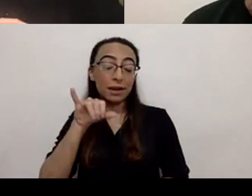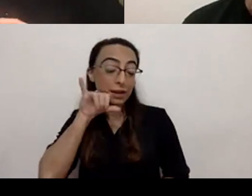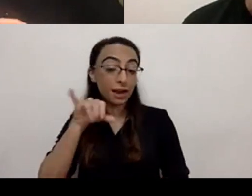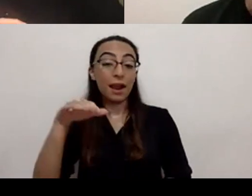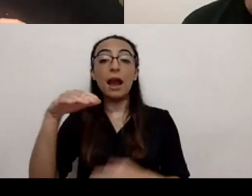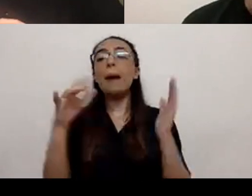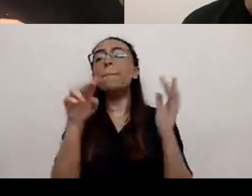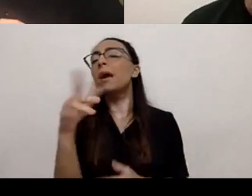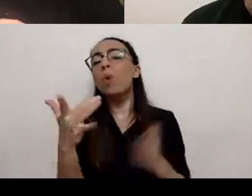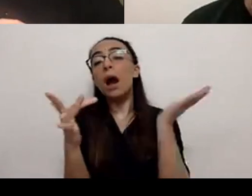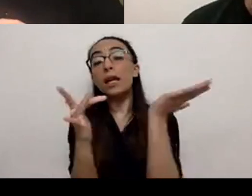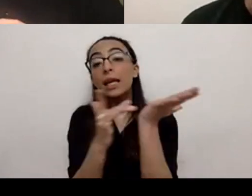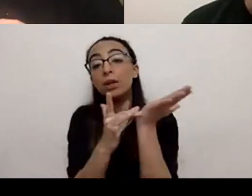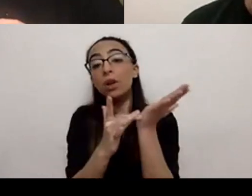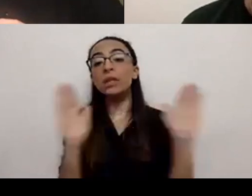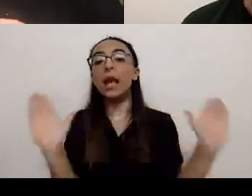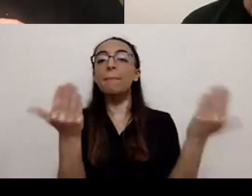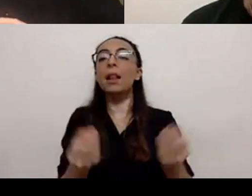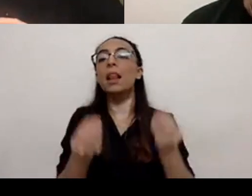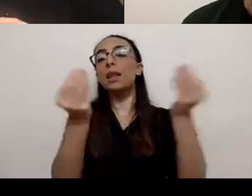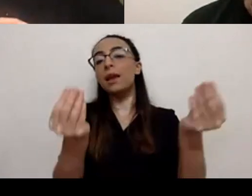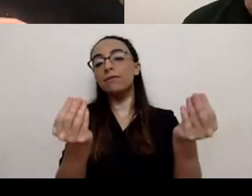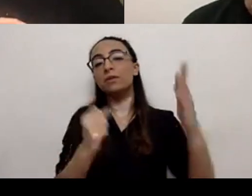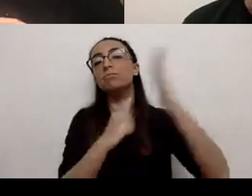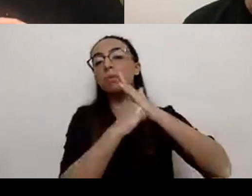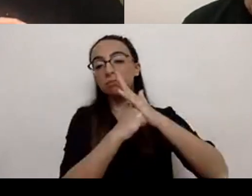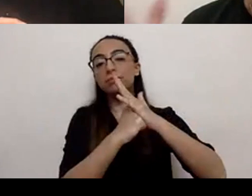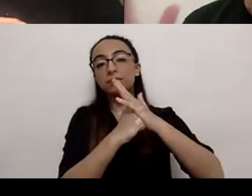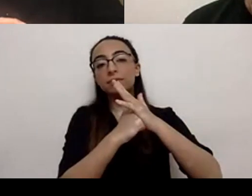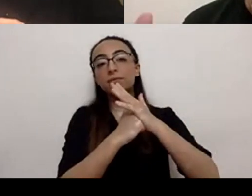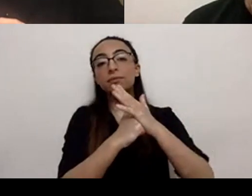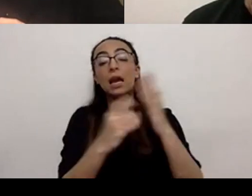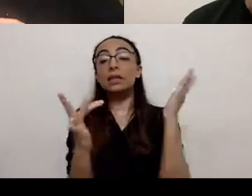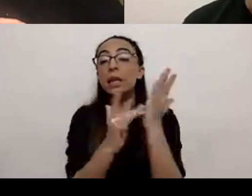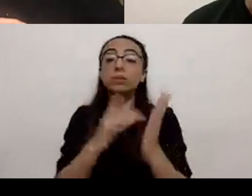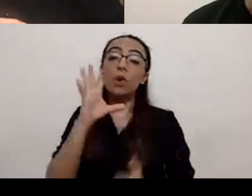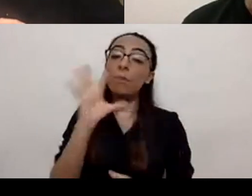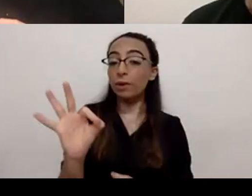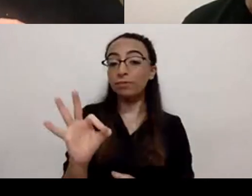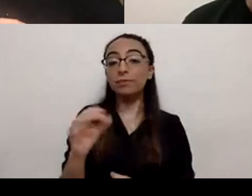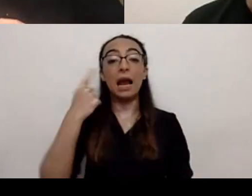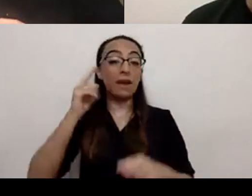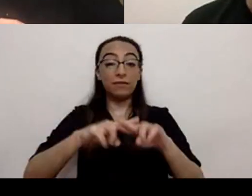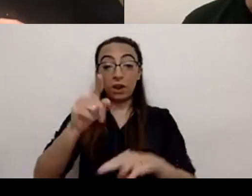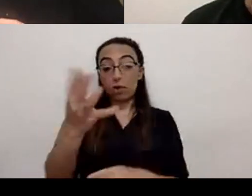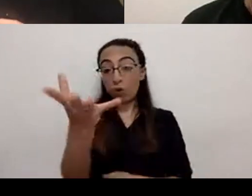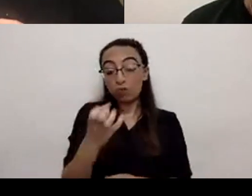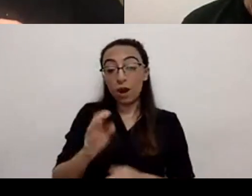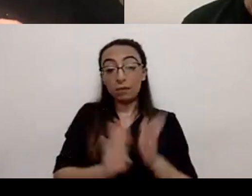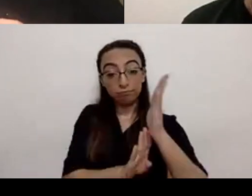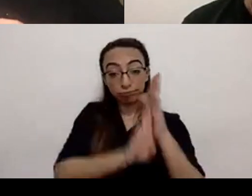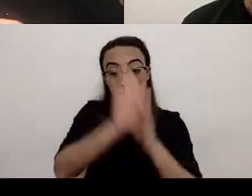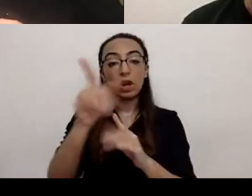enabler, and we believe that solutions have to be there if we want to succeed in bringing